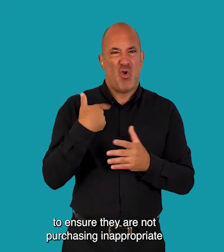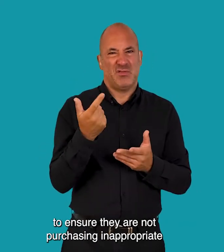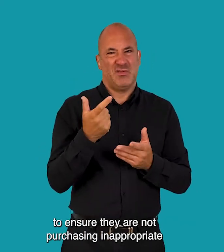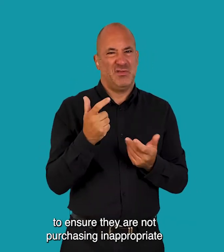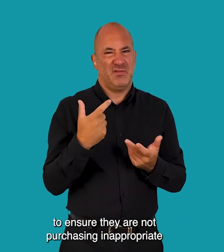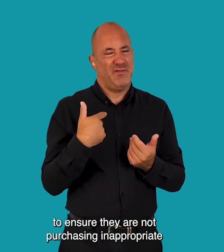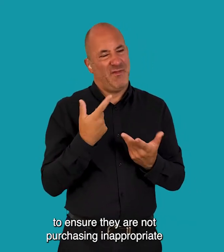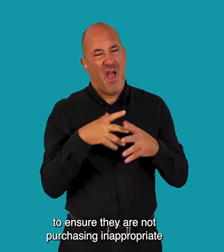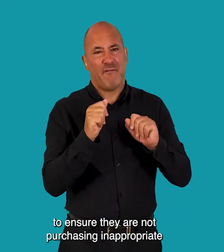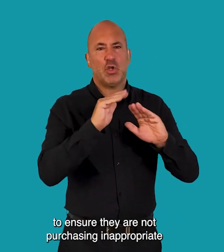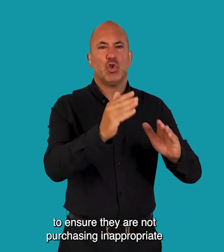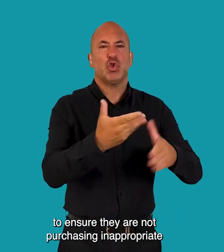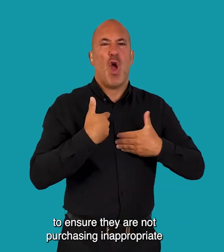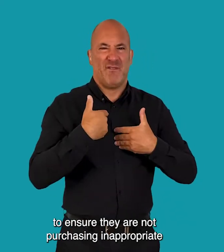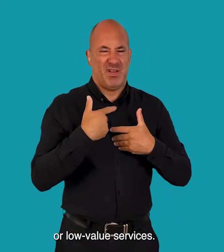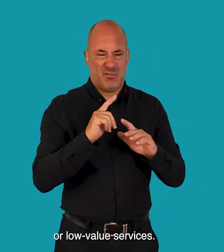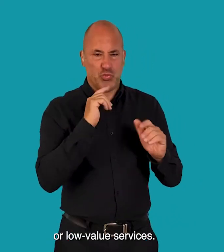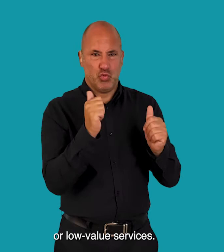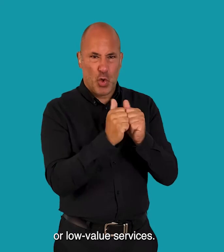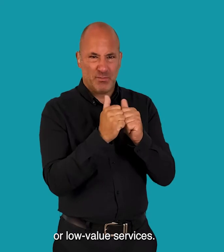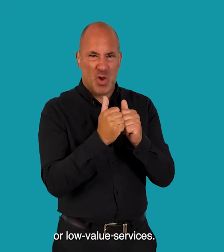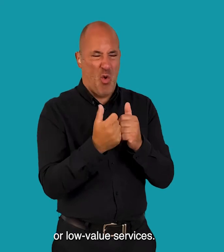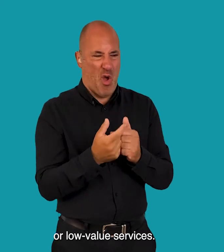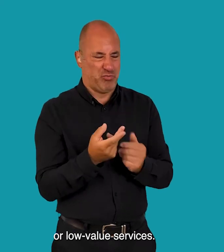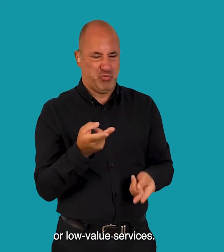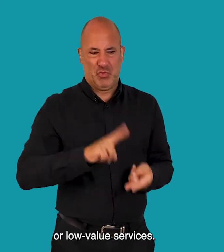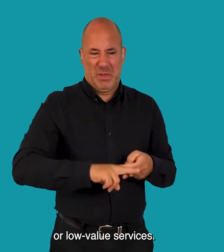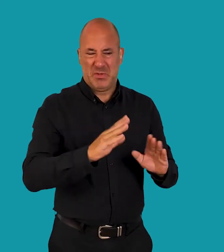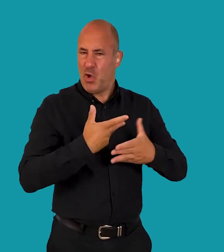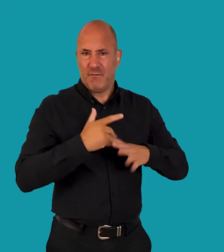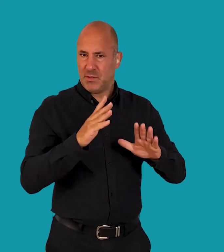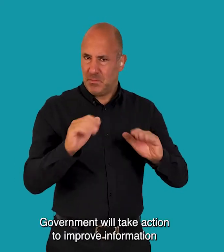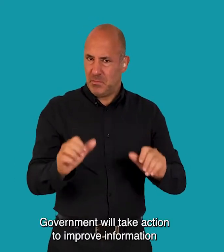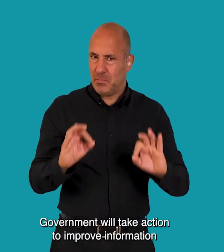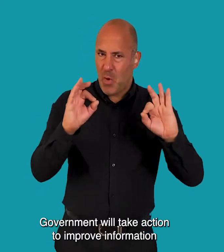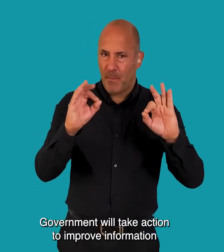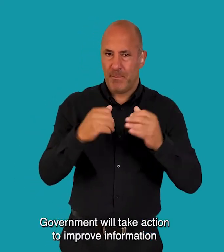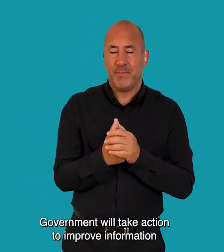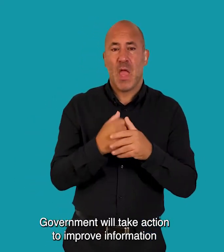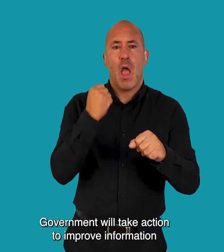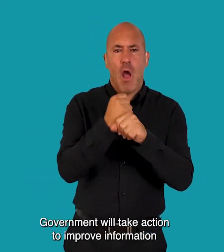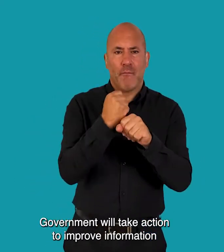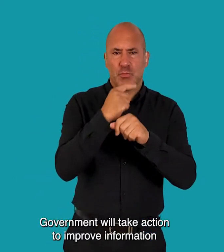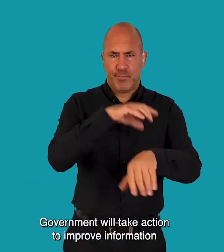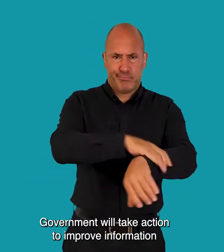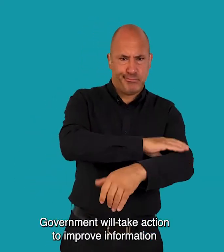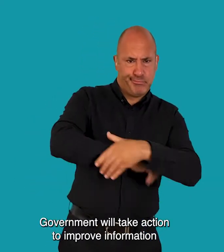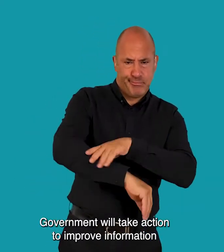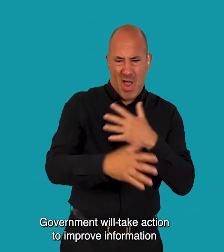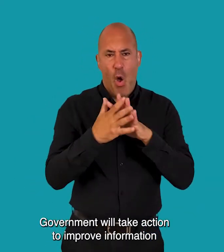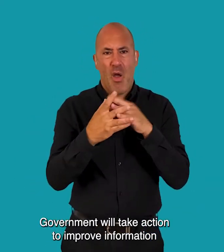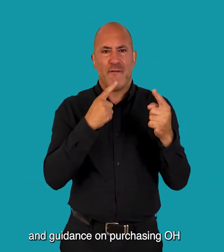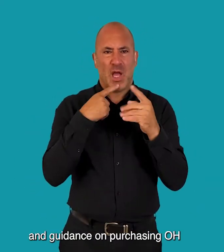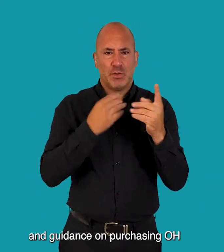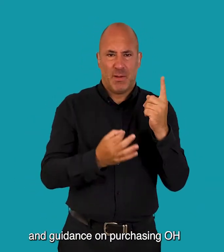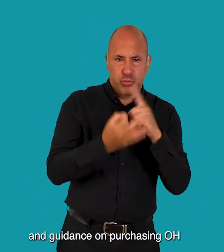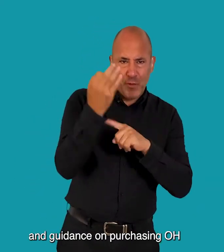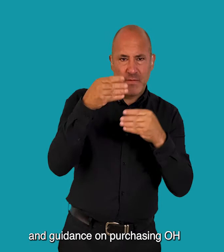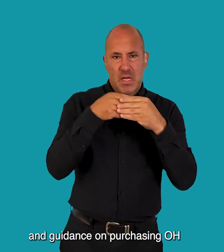not purchasing inappropriate or low-value services. Government will take action to improve information and guidance on